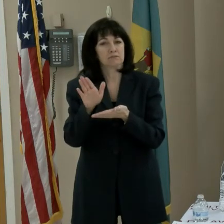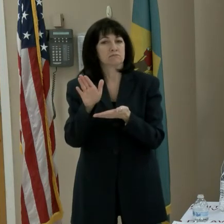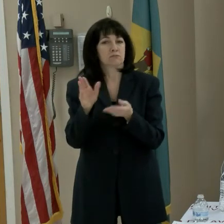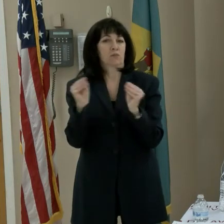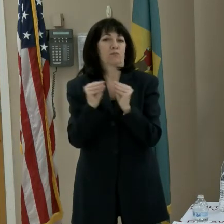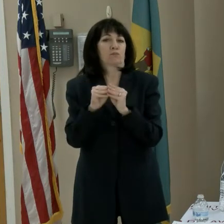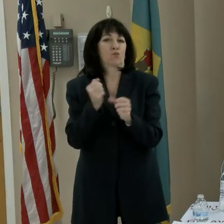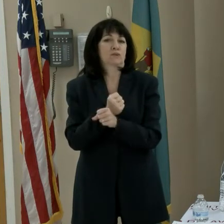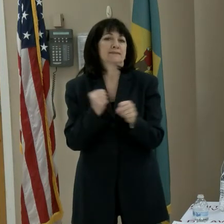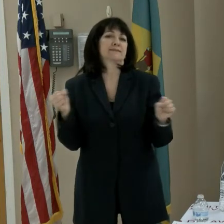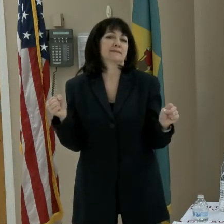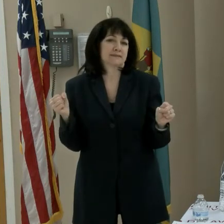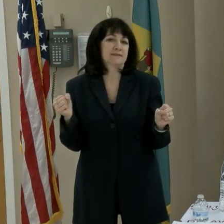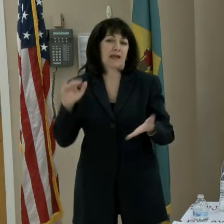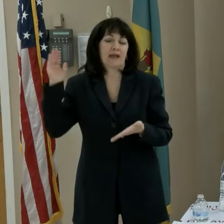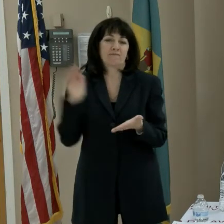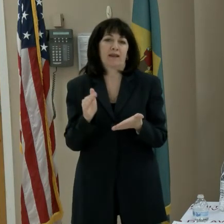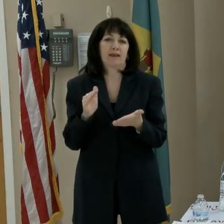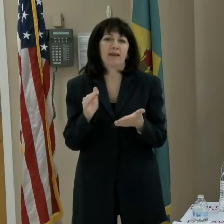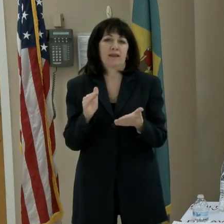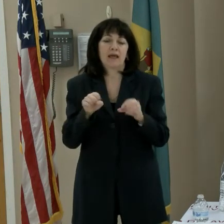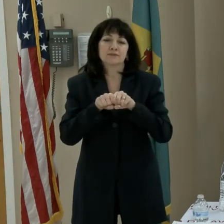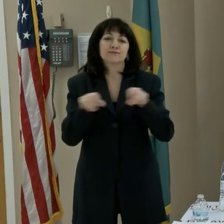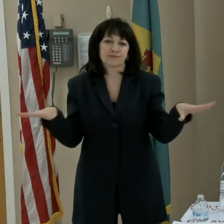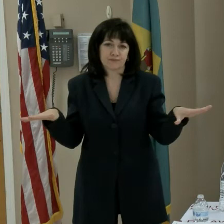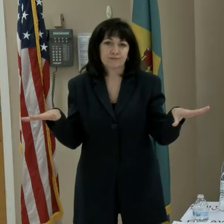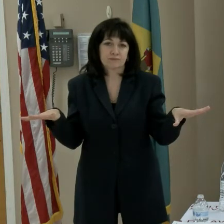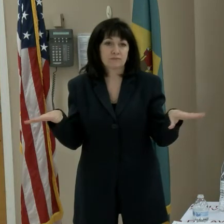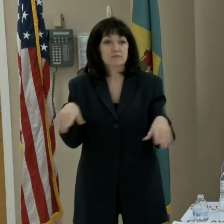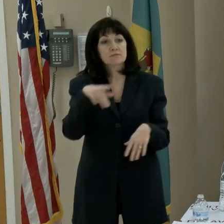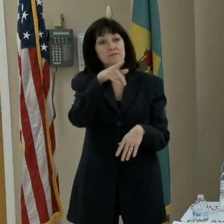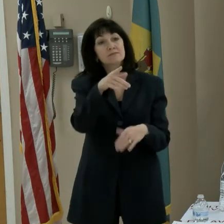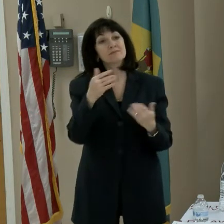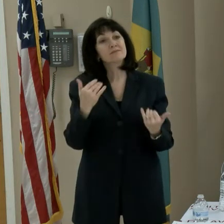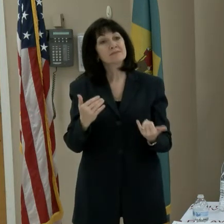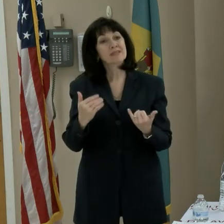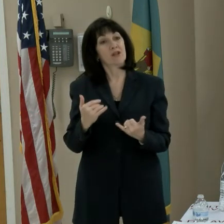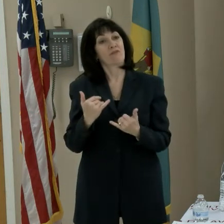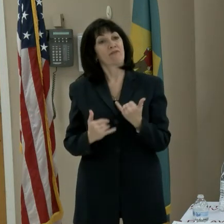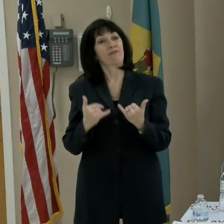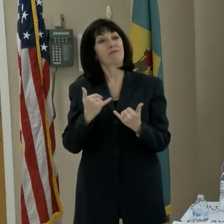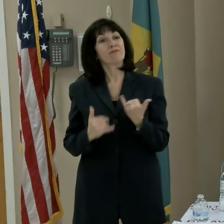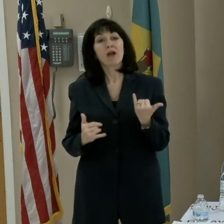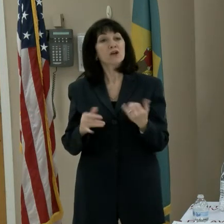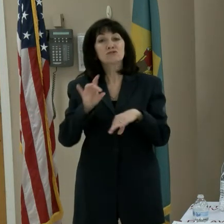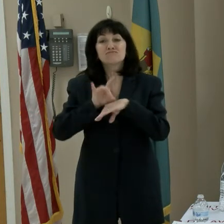Any final thoughts or words of wisdom for the public during these trying times?